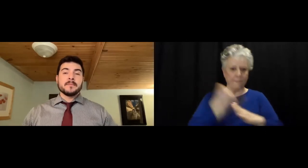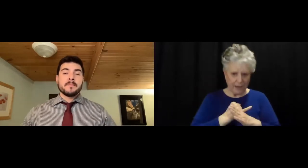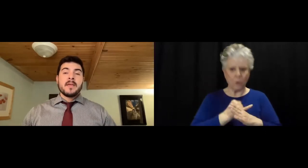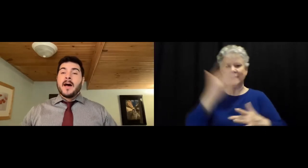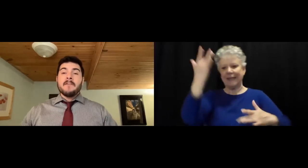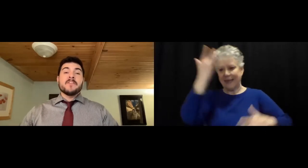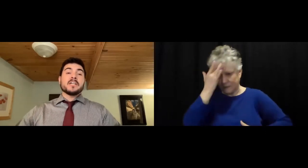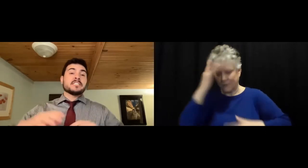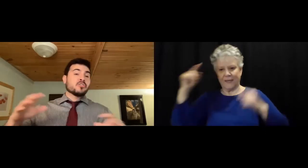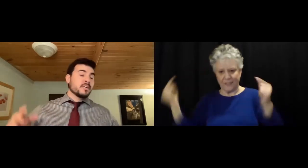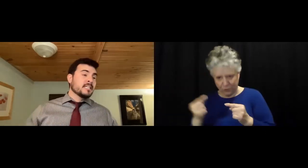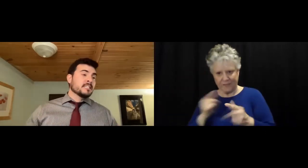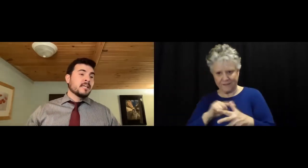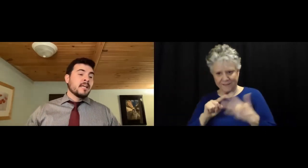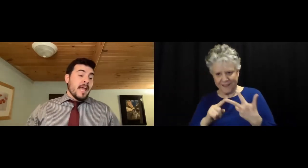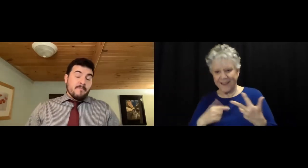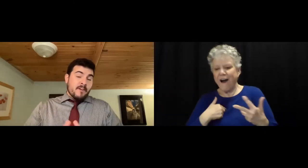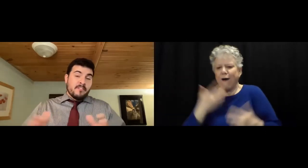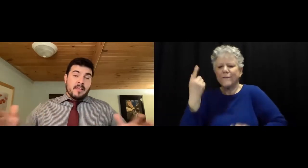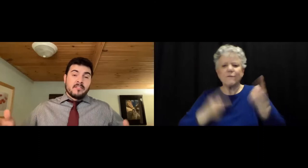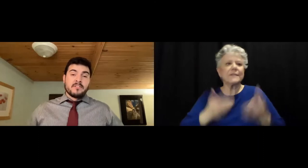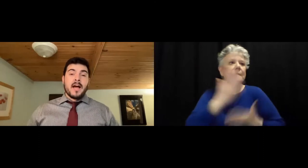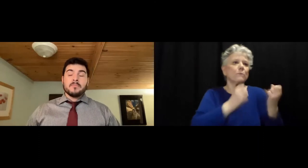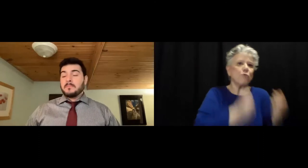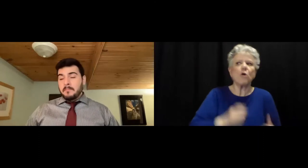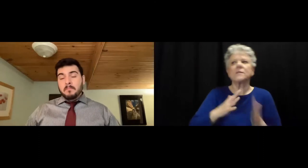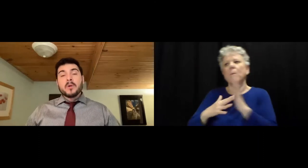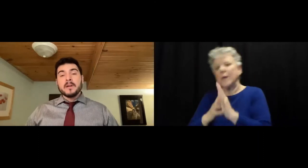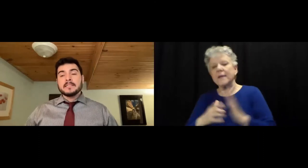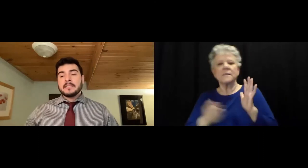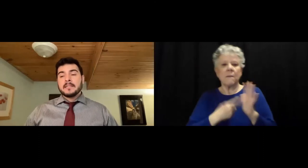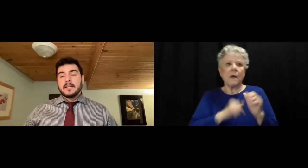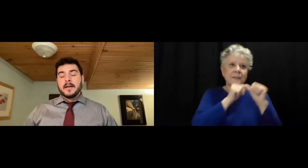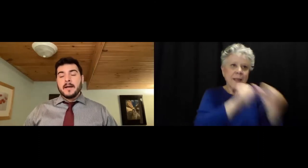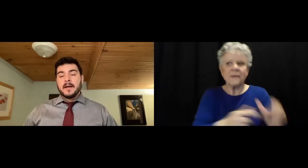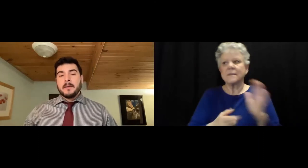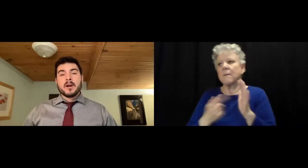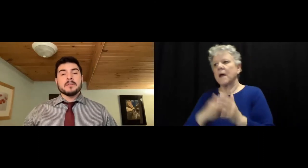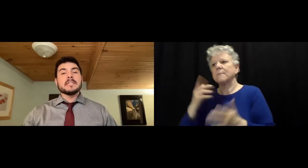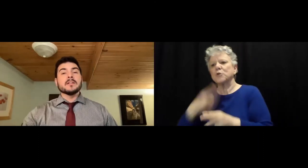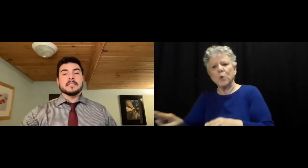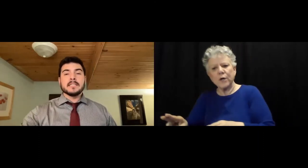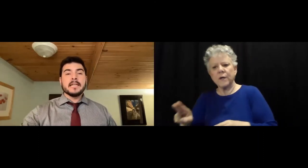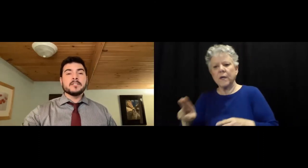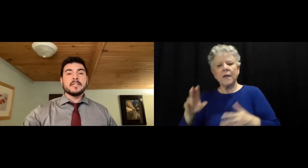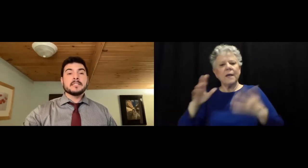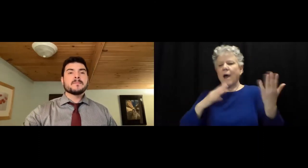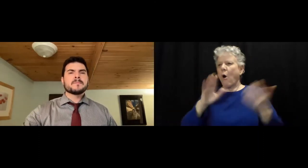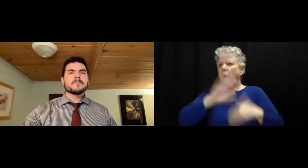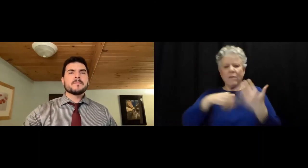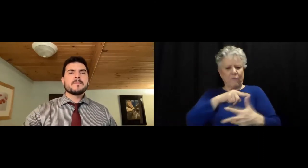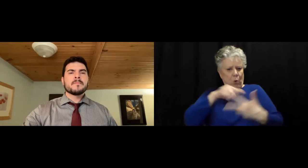injuries of various degrees and for various lengths of time, sometimes permanent impairments, illnesses, and